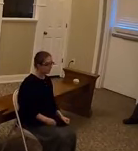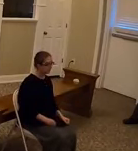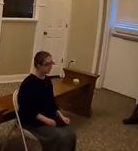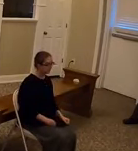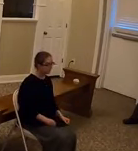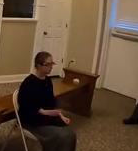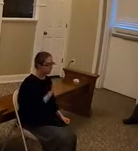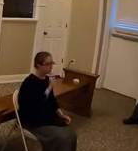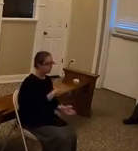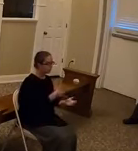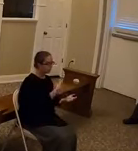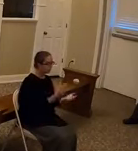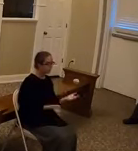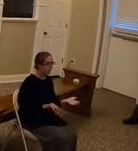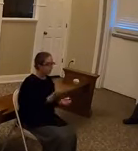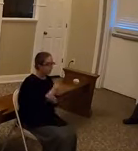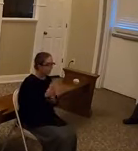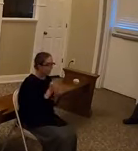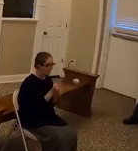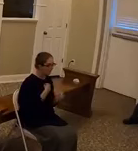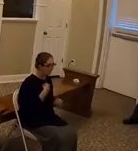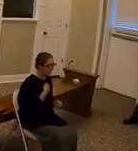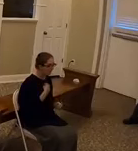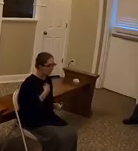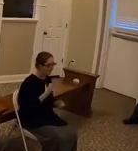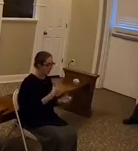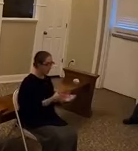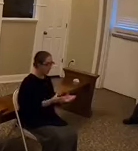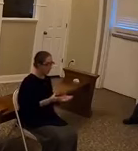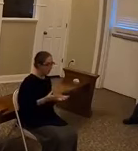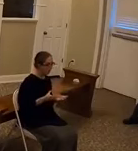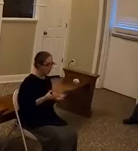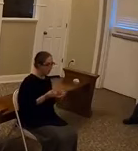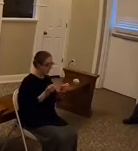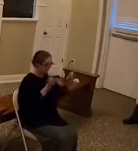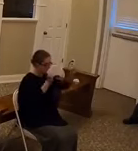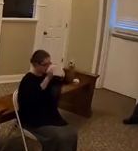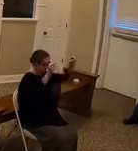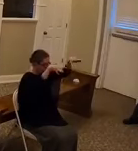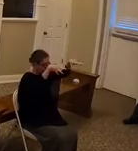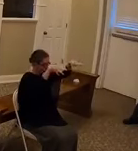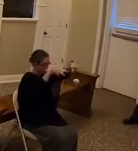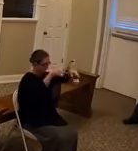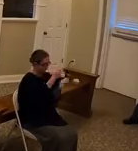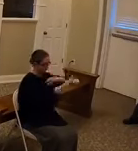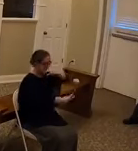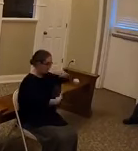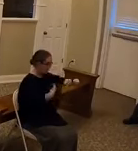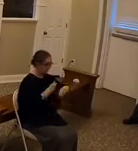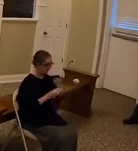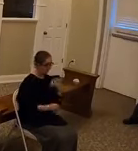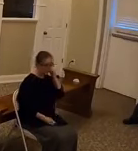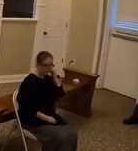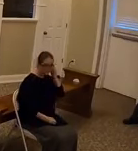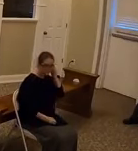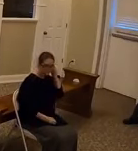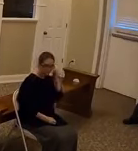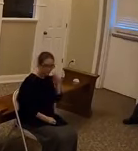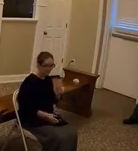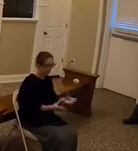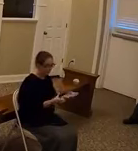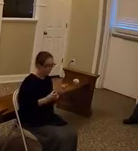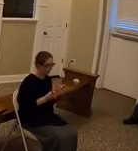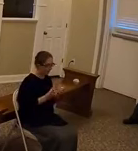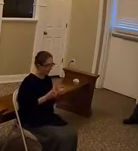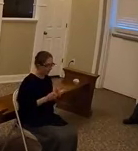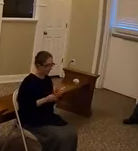When they really fall in love with me, they are willing to let go of that world. Woo! They're willing